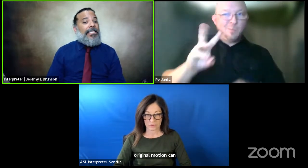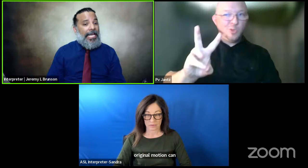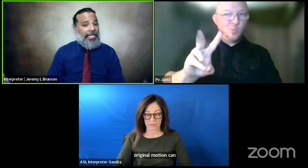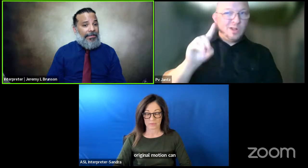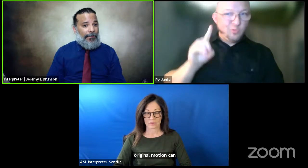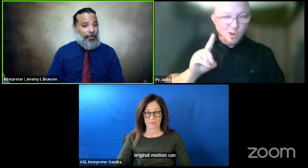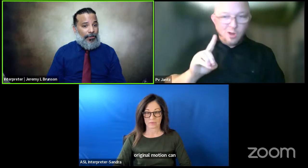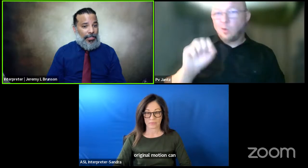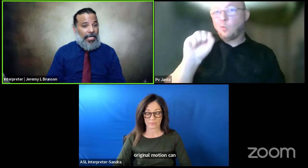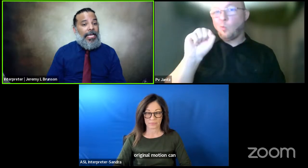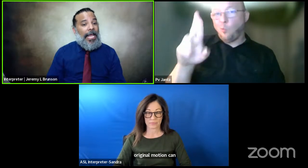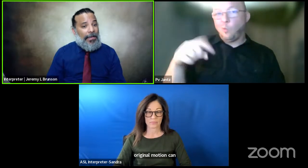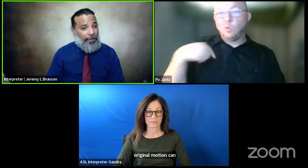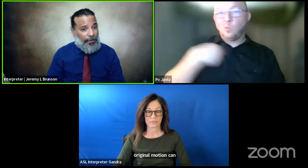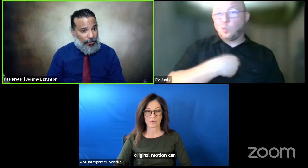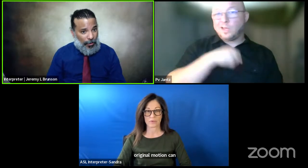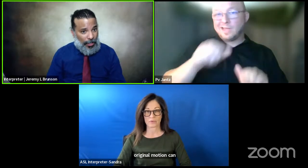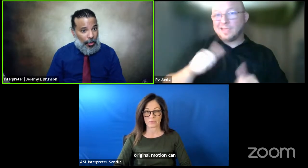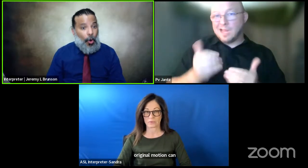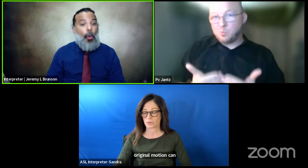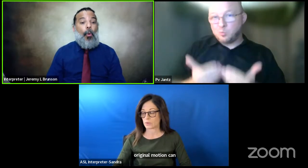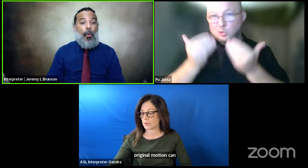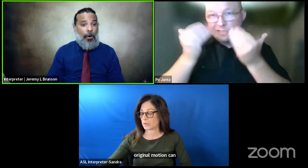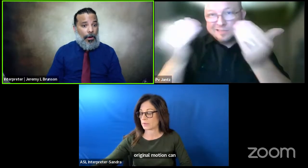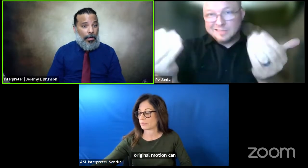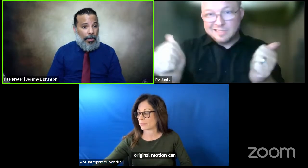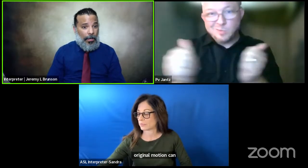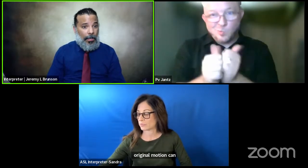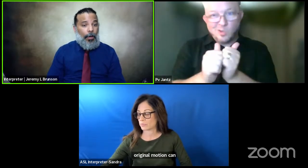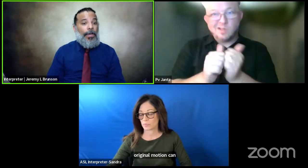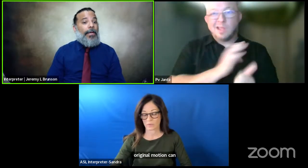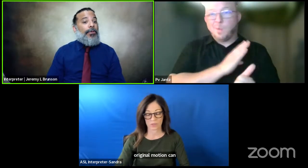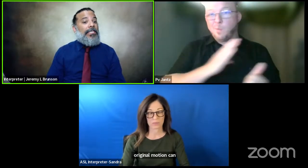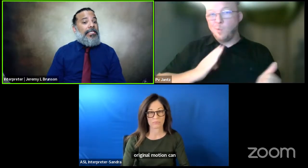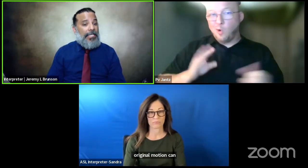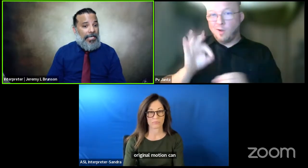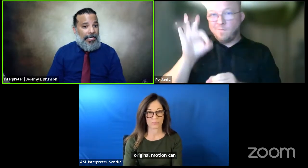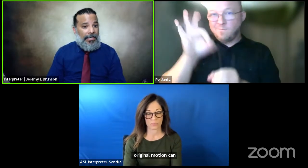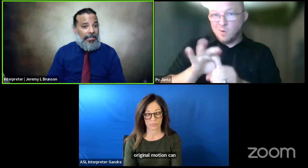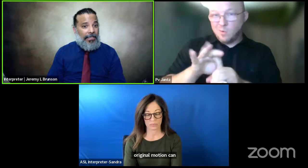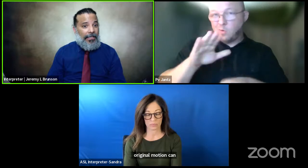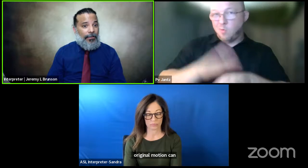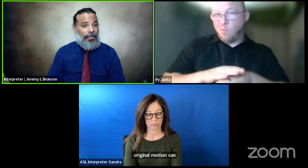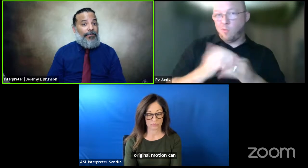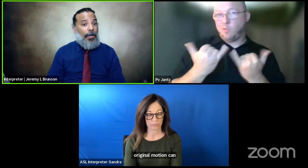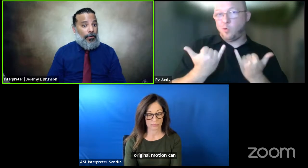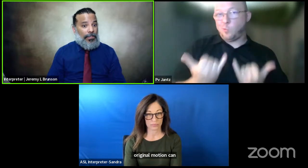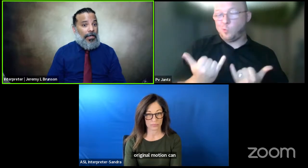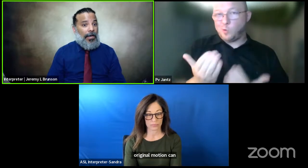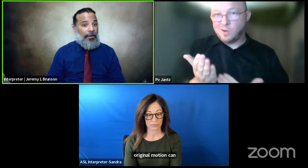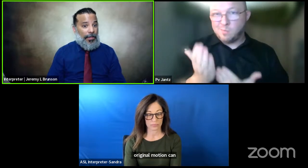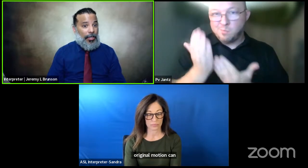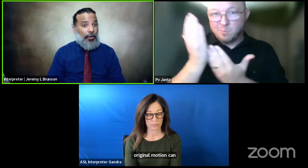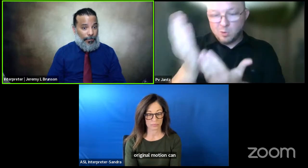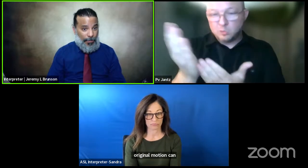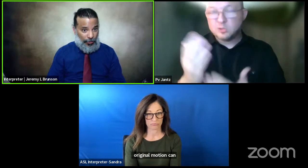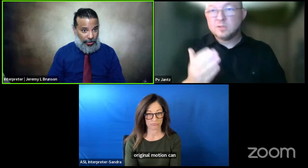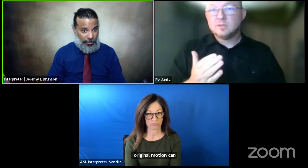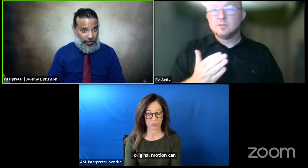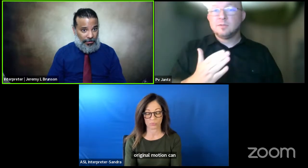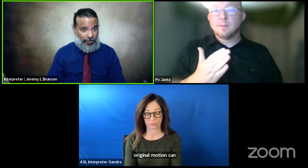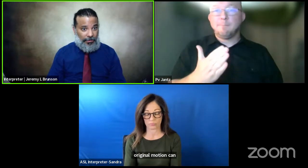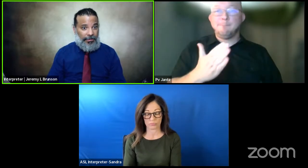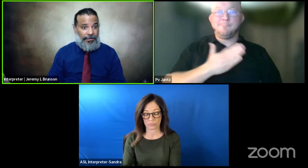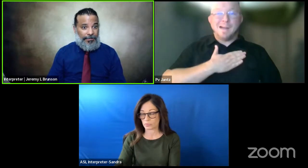And the second of that motion can be withdrawn, or we can proceed with a vote on the current